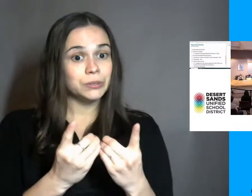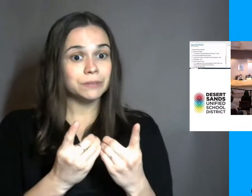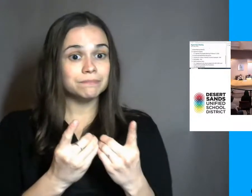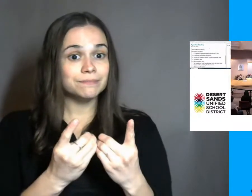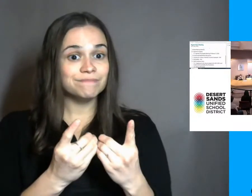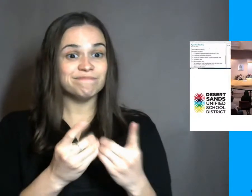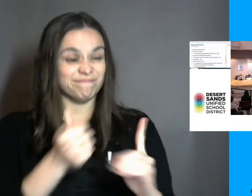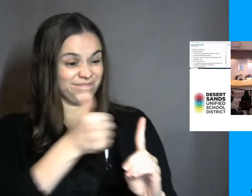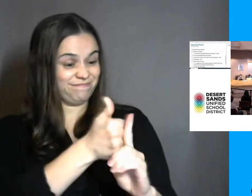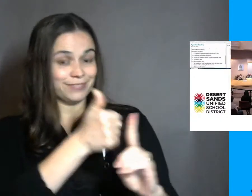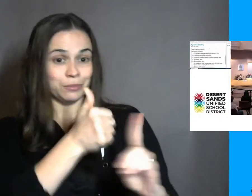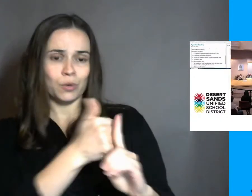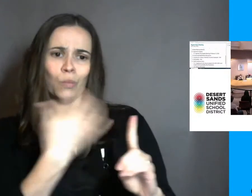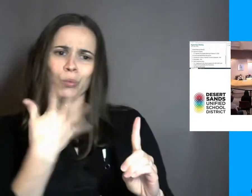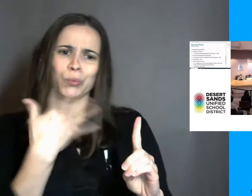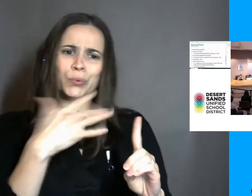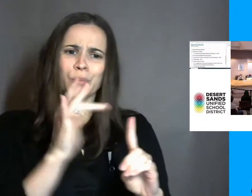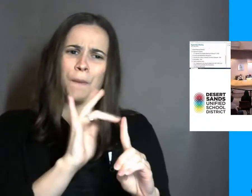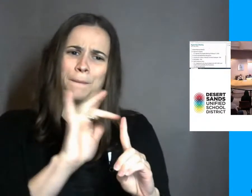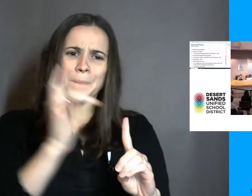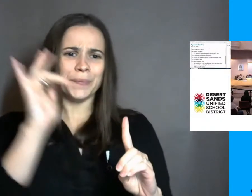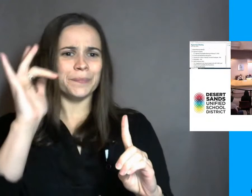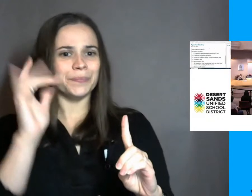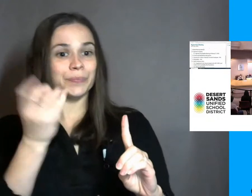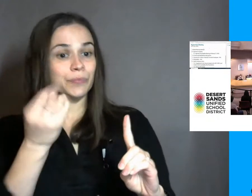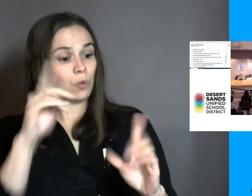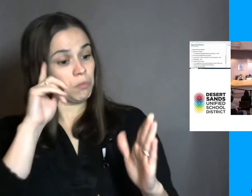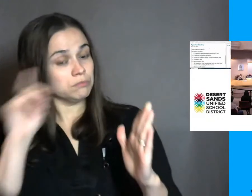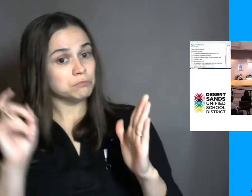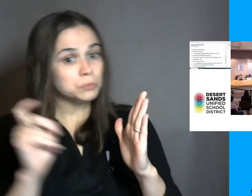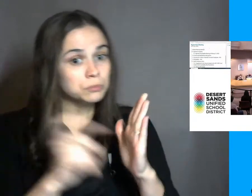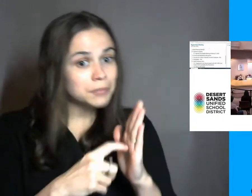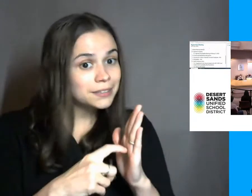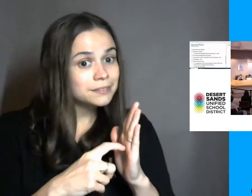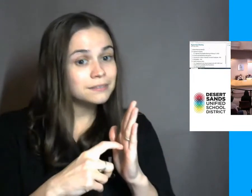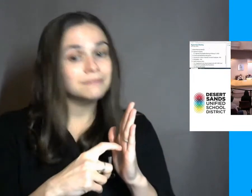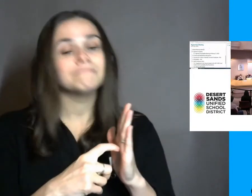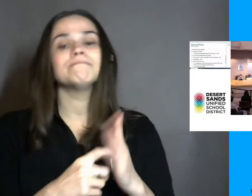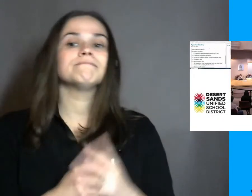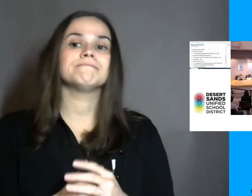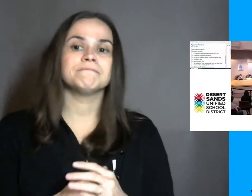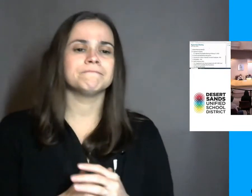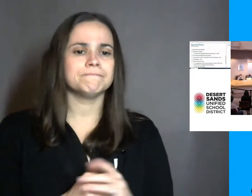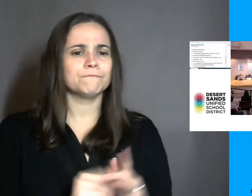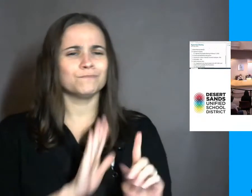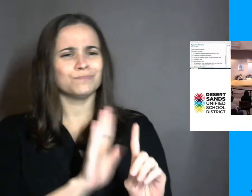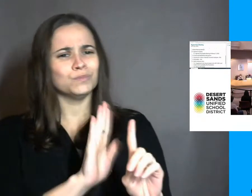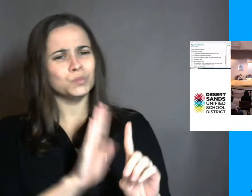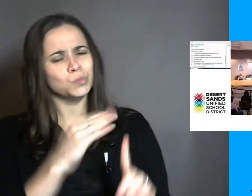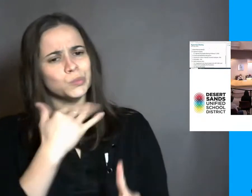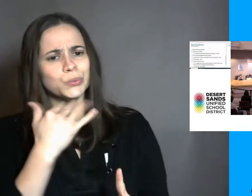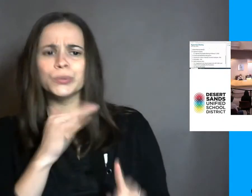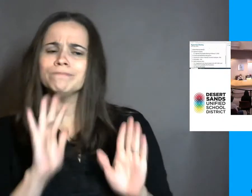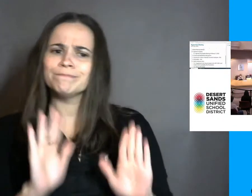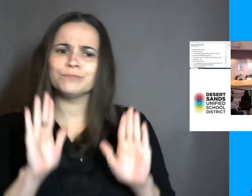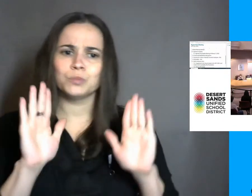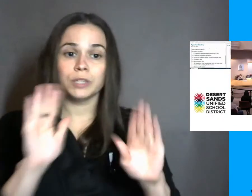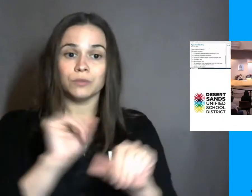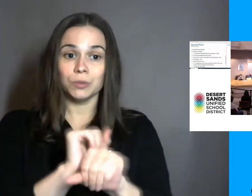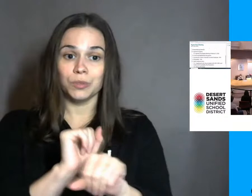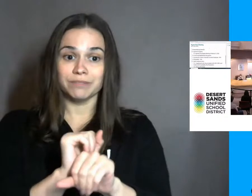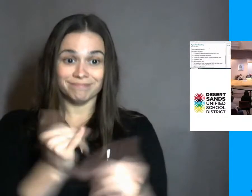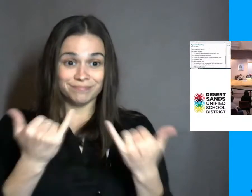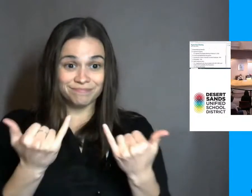something extraordinary or have been recognized for some wonderful thing that they've done. So I have two